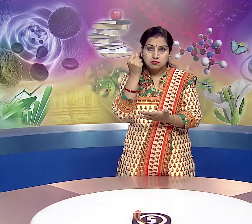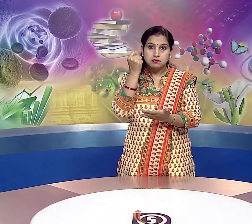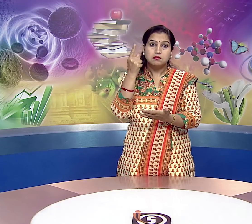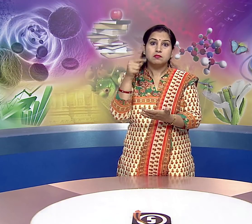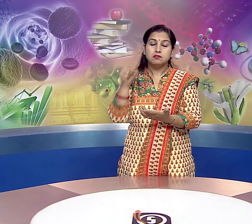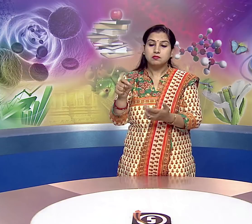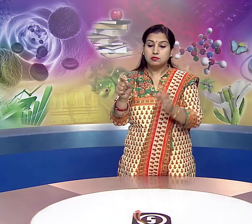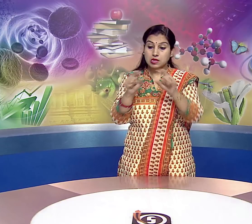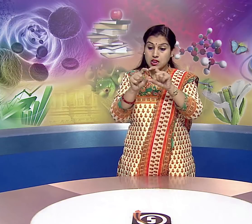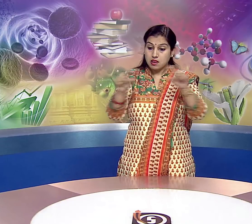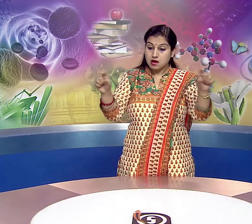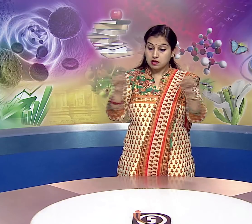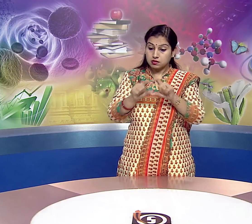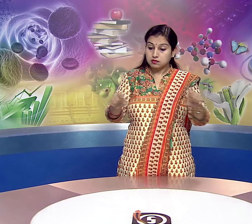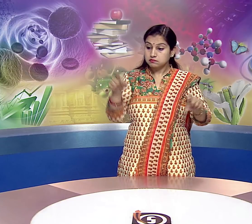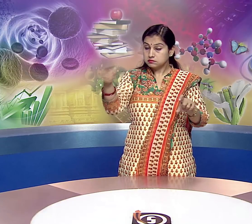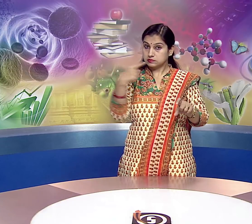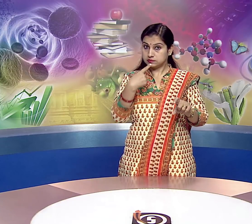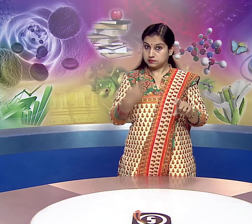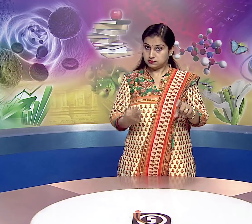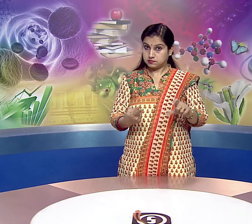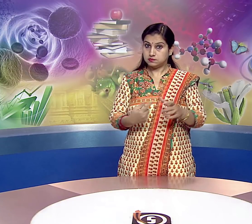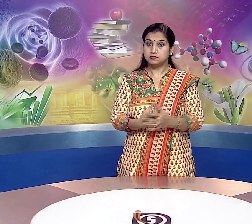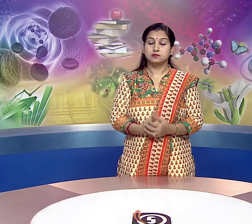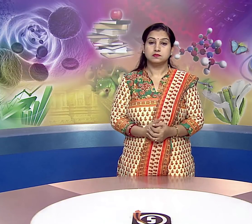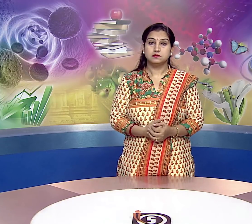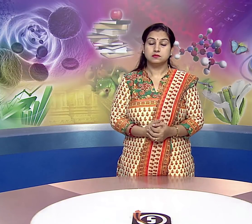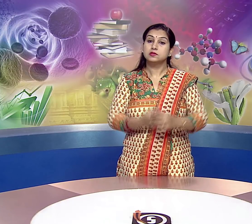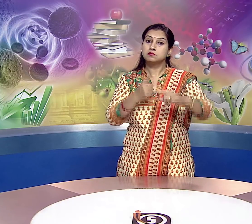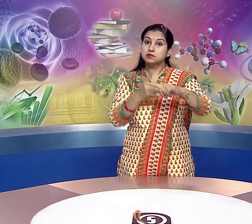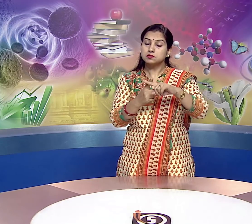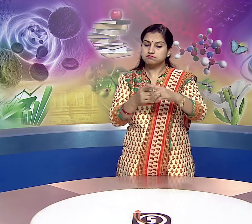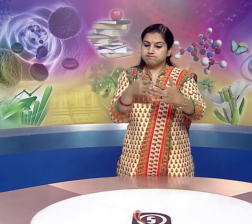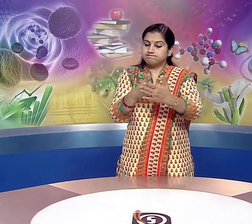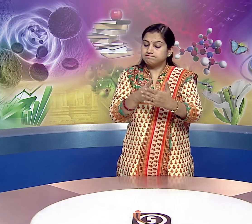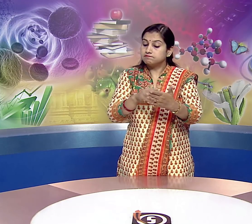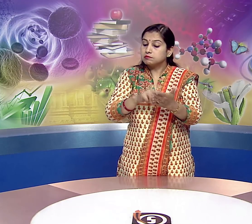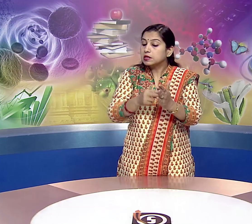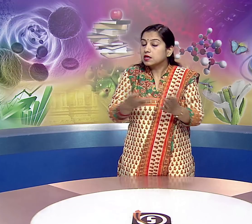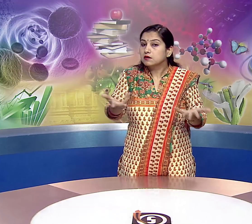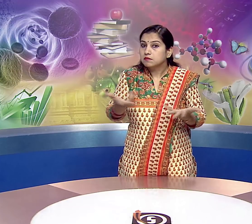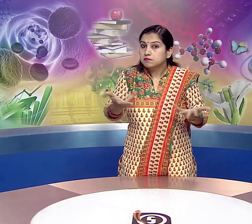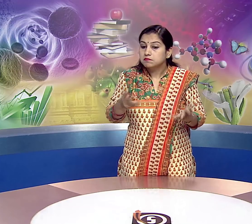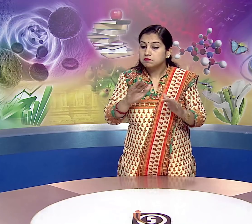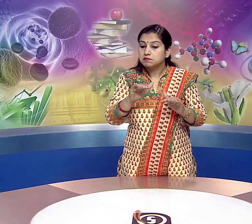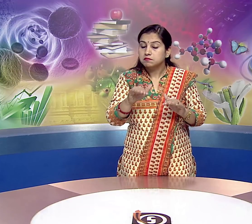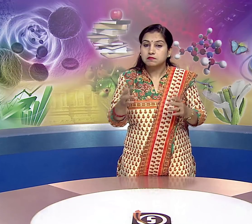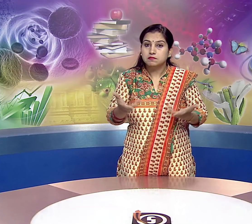between the lines and interpret the meaning.